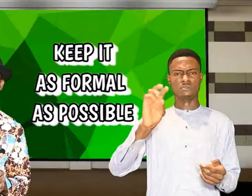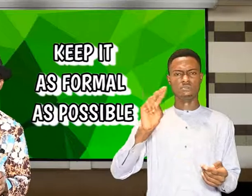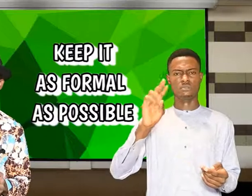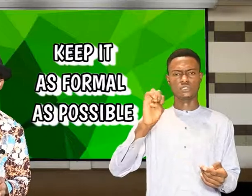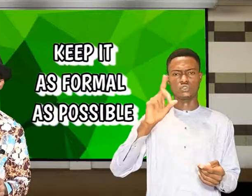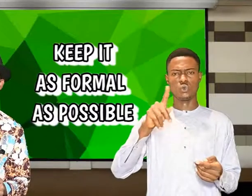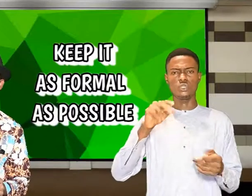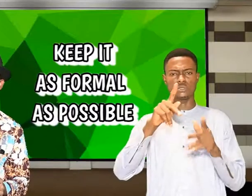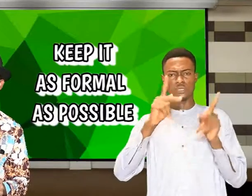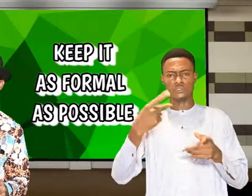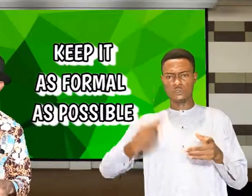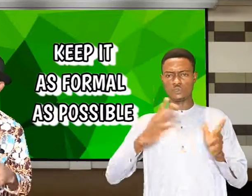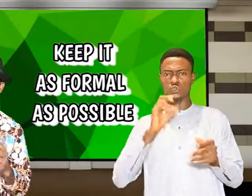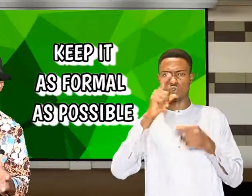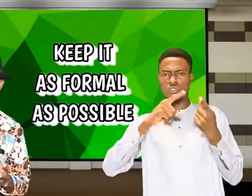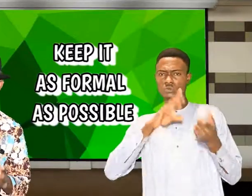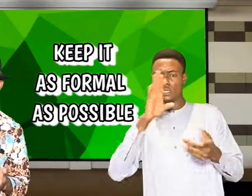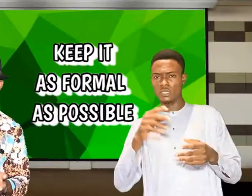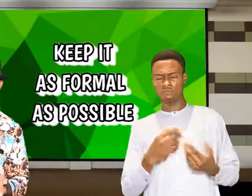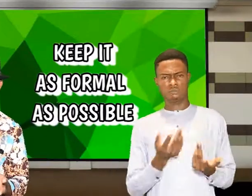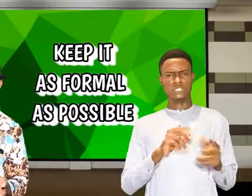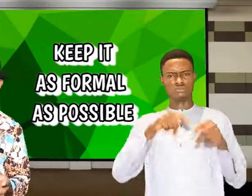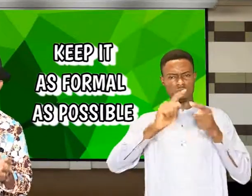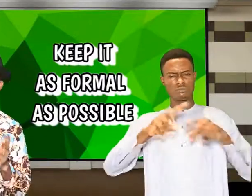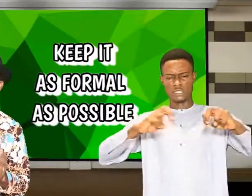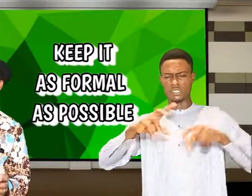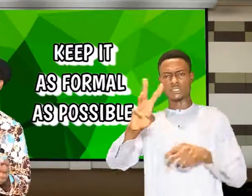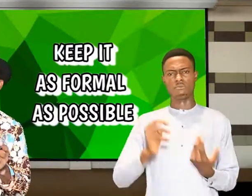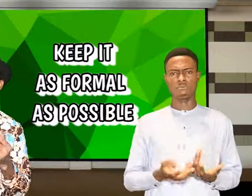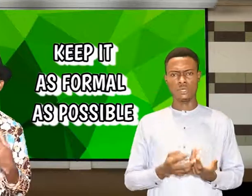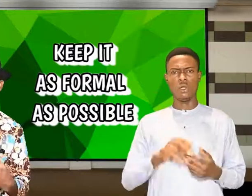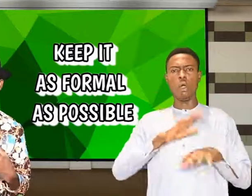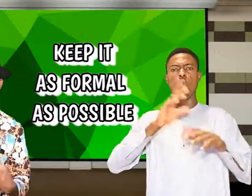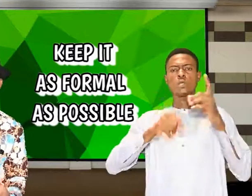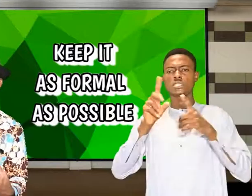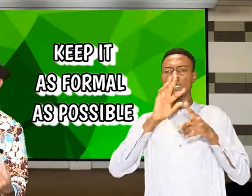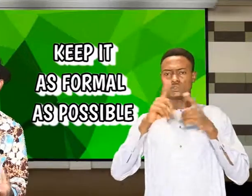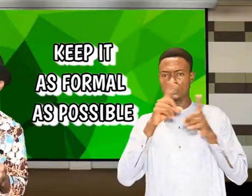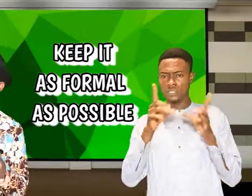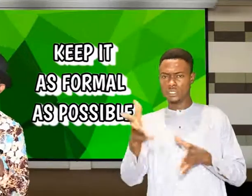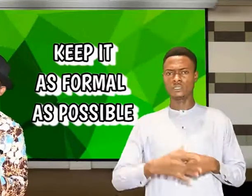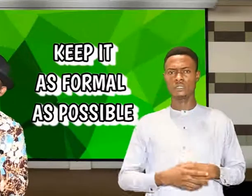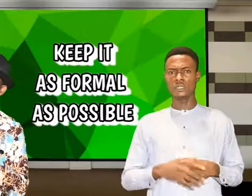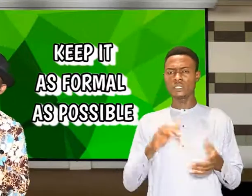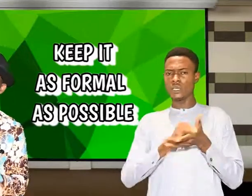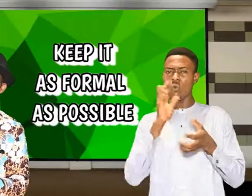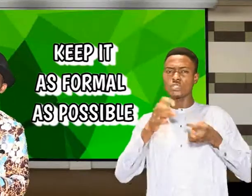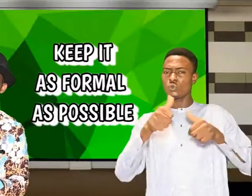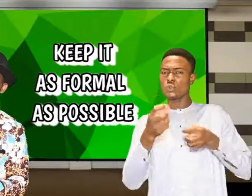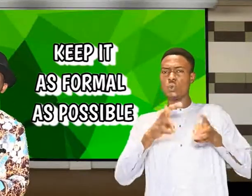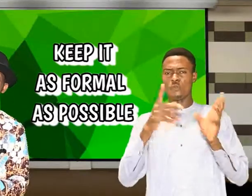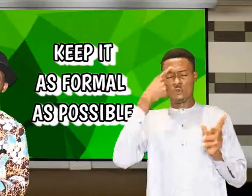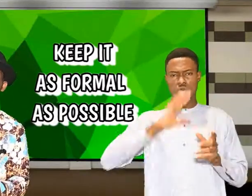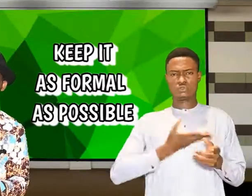them, listening to what they'll be saying, how they'll be behaving. And that will be used also for us to make an assessment of the